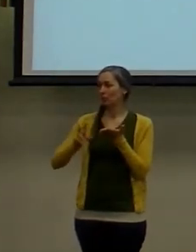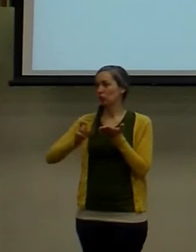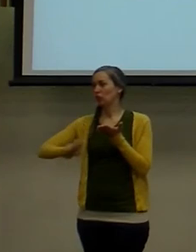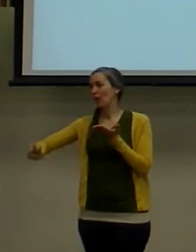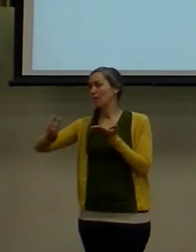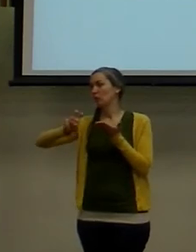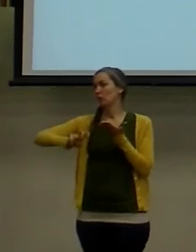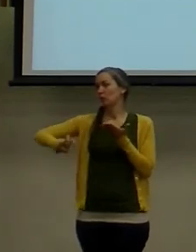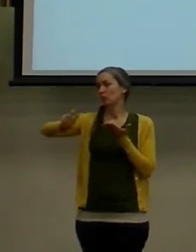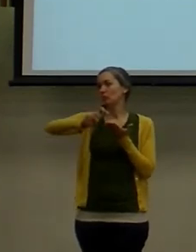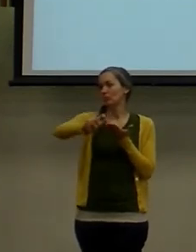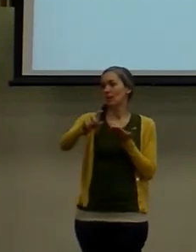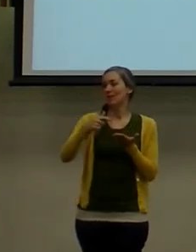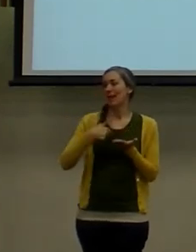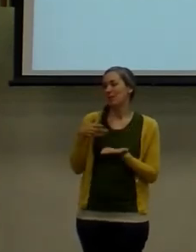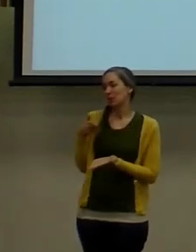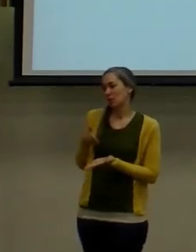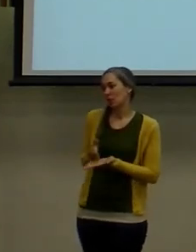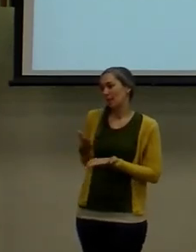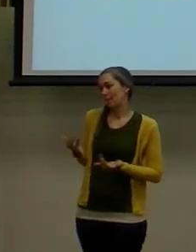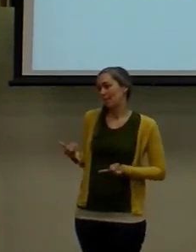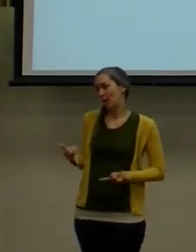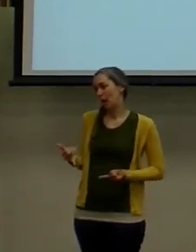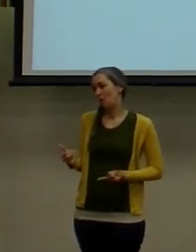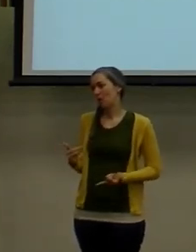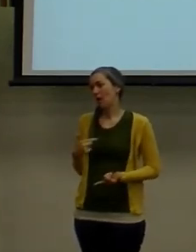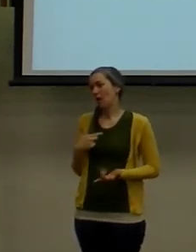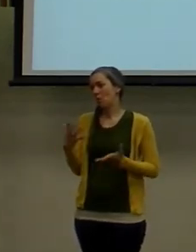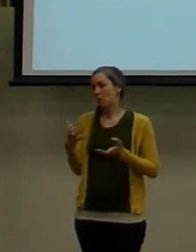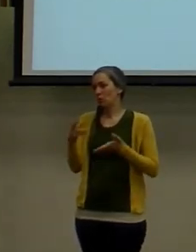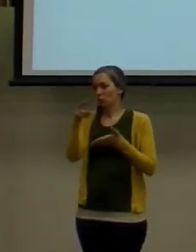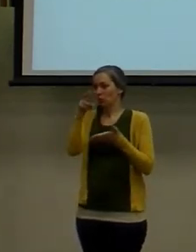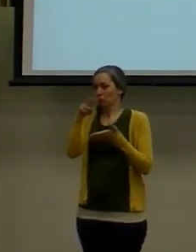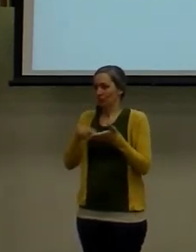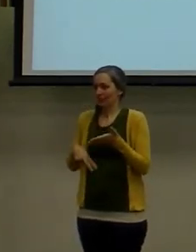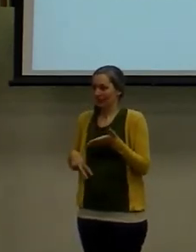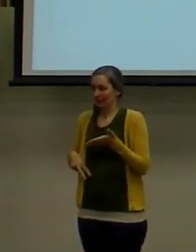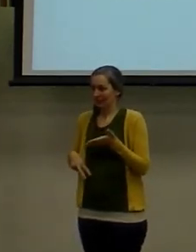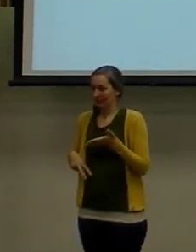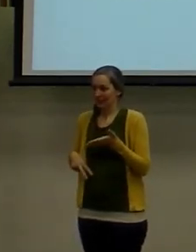Anyway, I'm going to stop right there. I'd like to read this